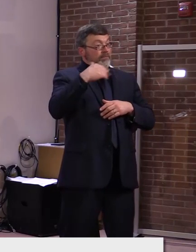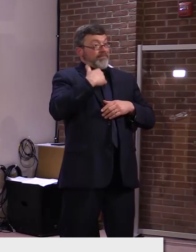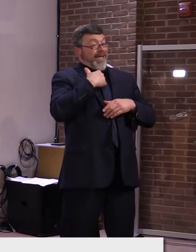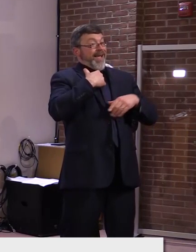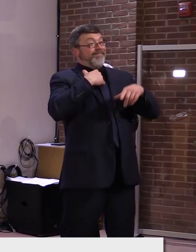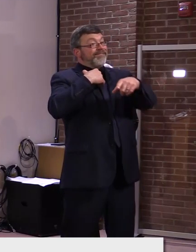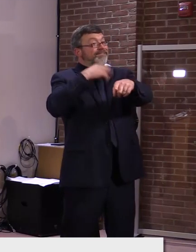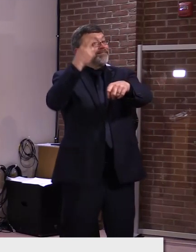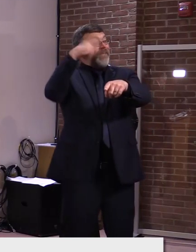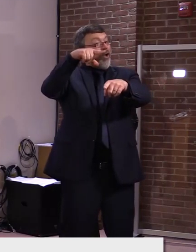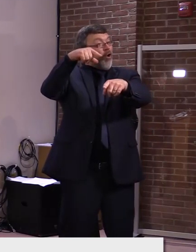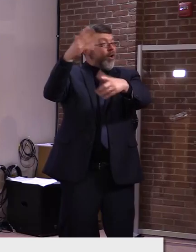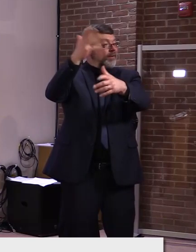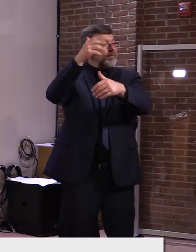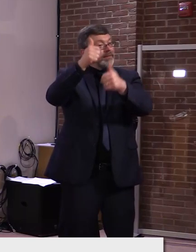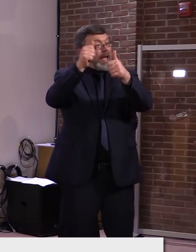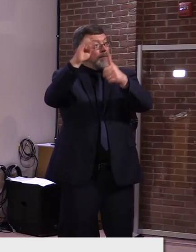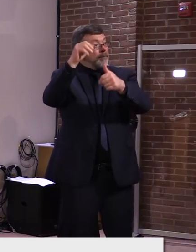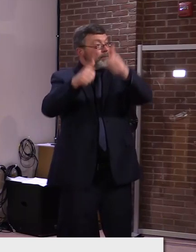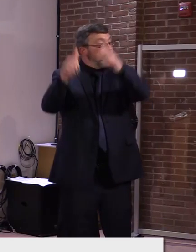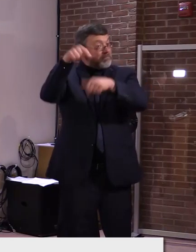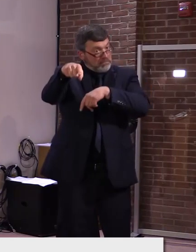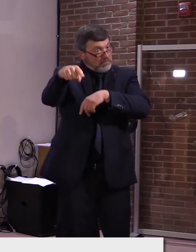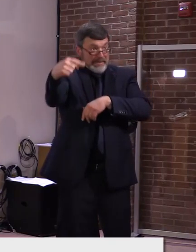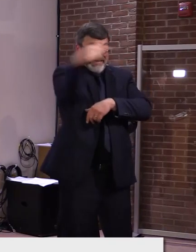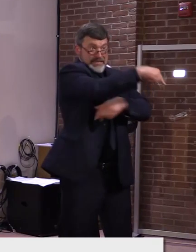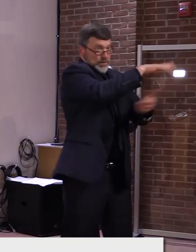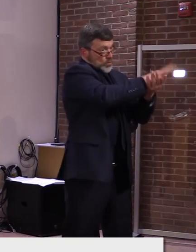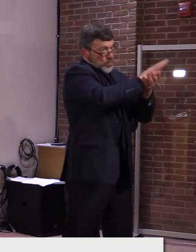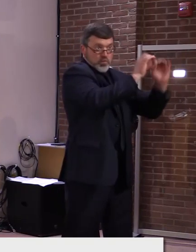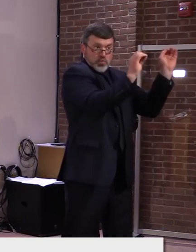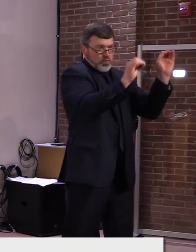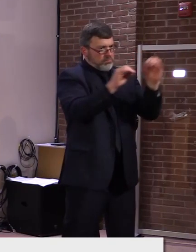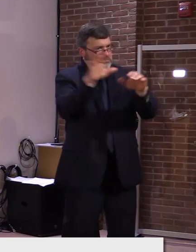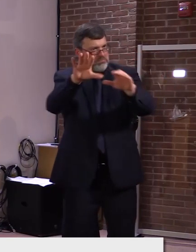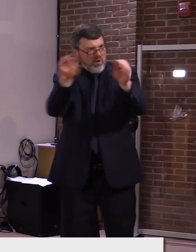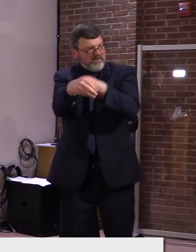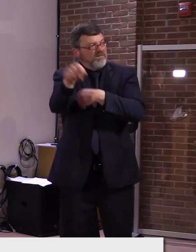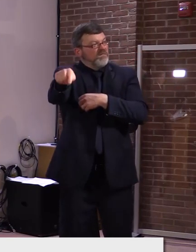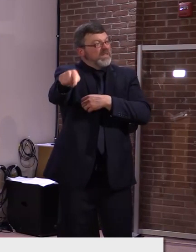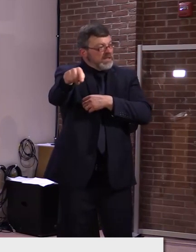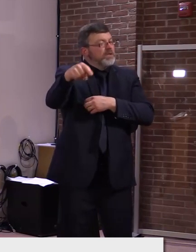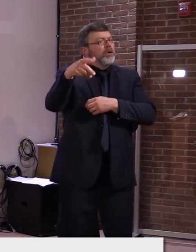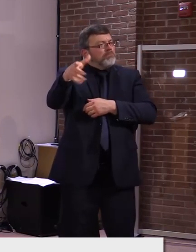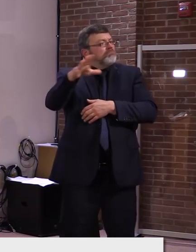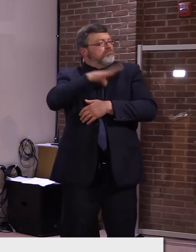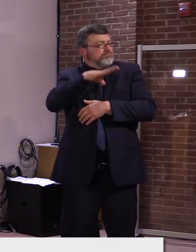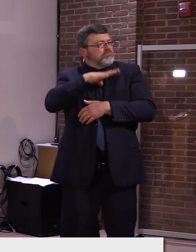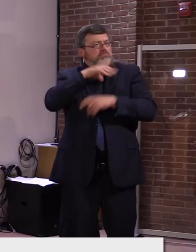follow the new Vermont guidance, and if fully vaccinated, are not required to wear masks when they're working in their offices.